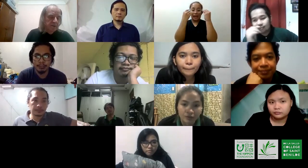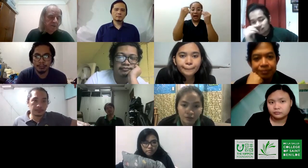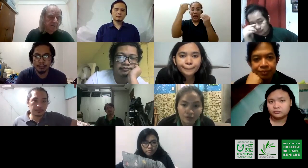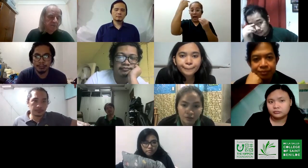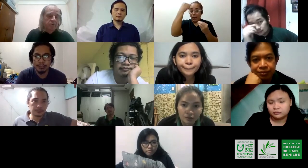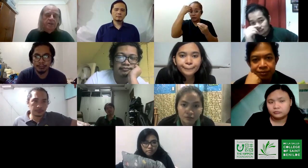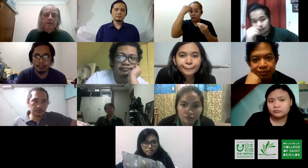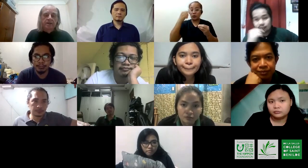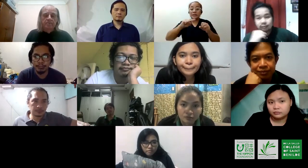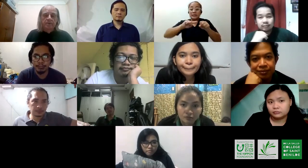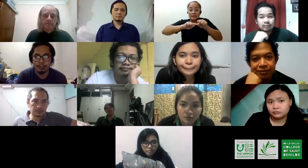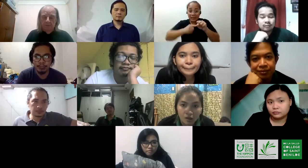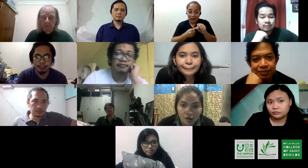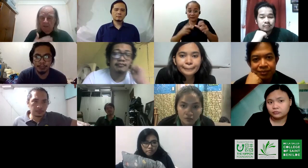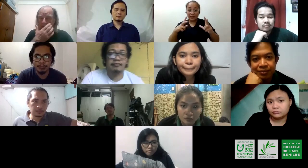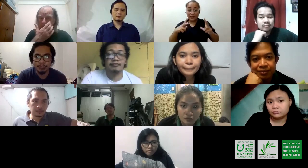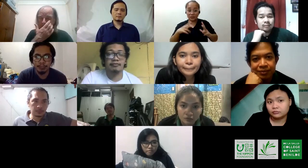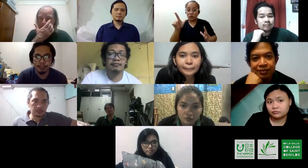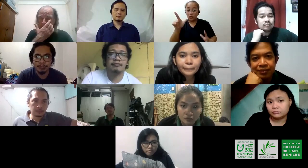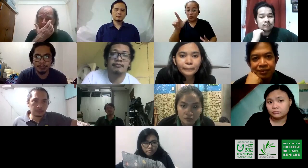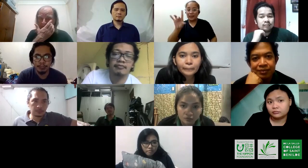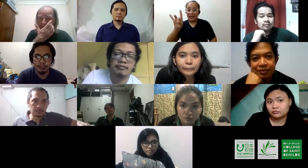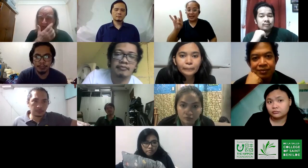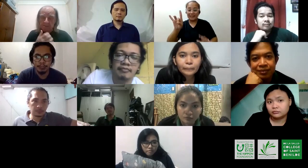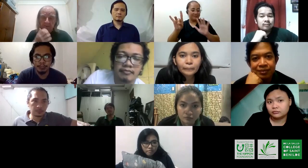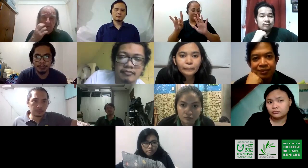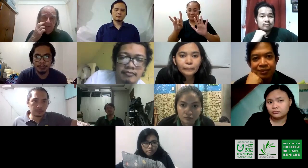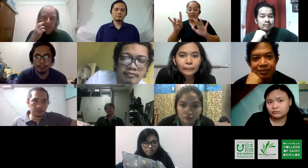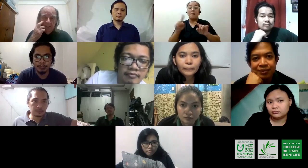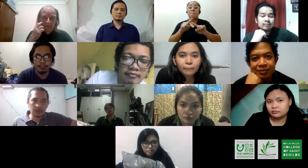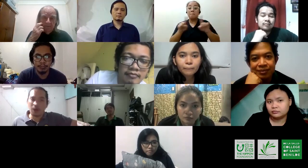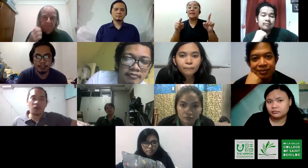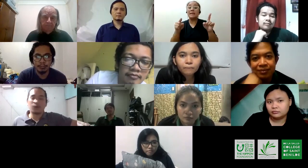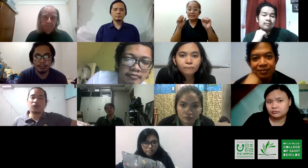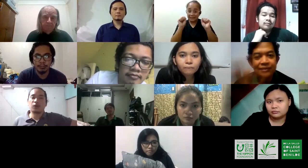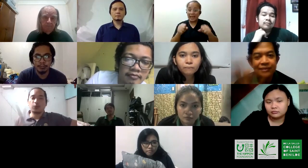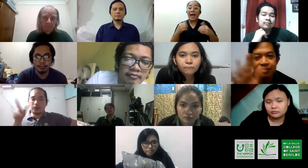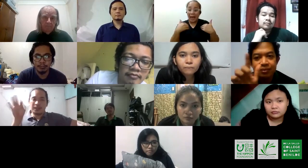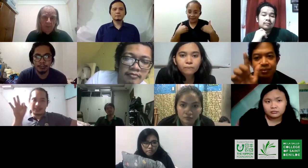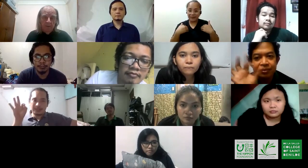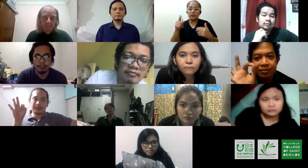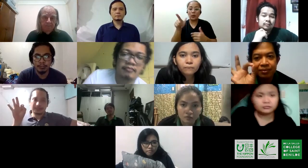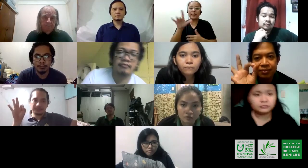vacation started on 28th, but I think we can have class on 28th. Okay.